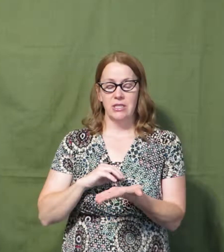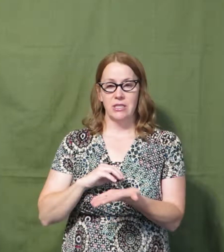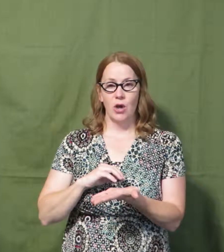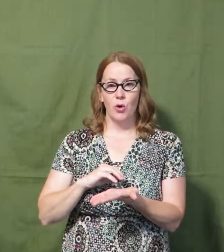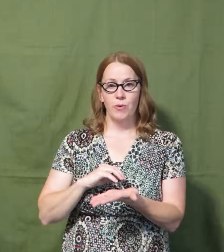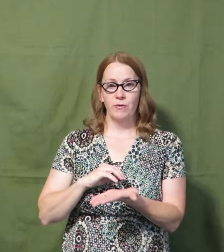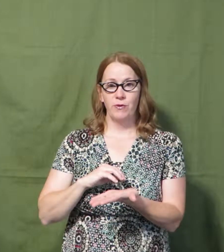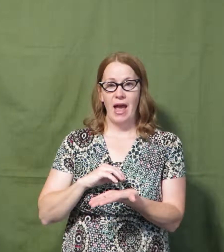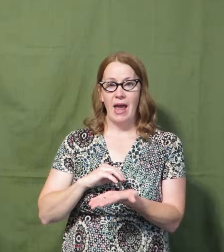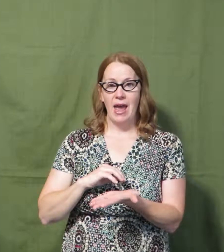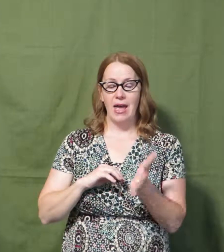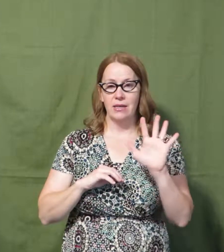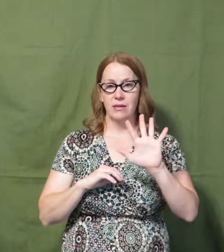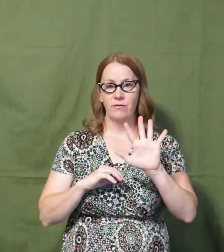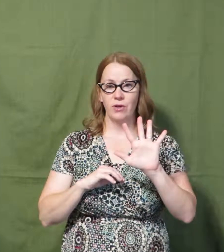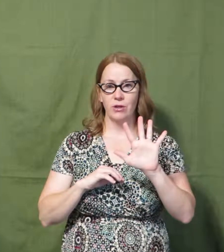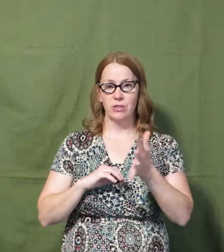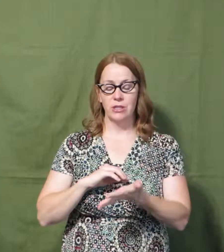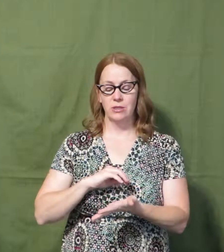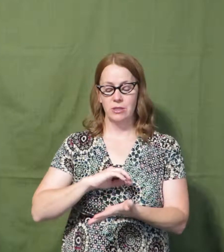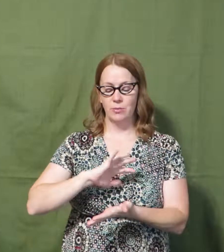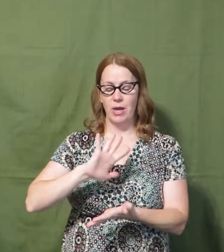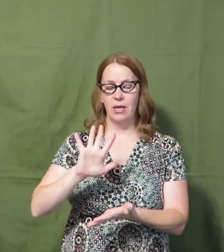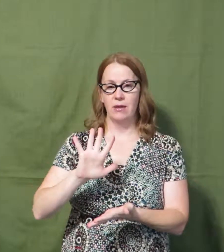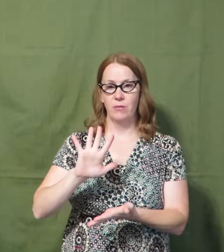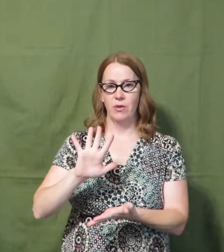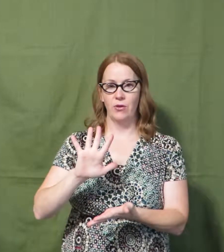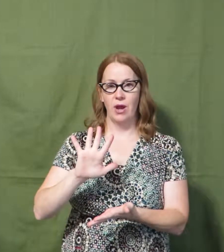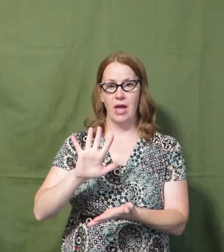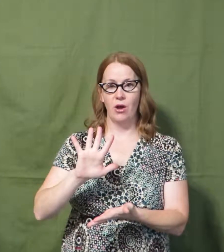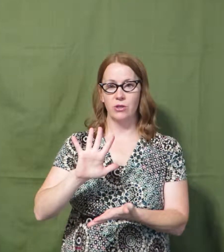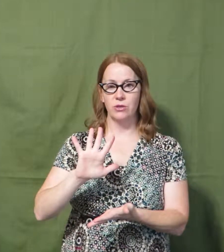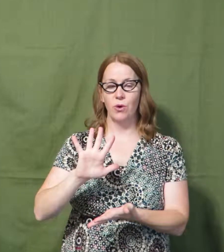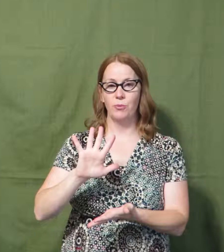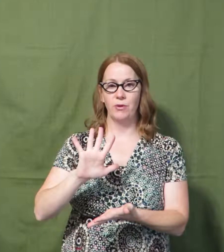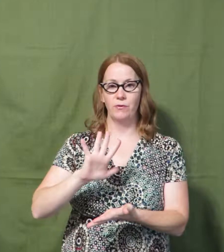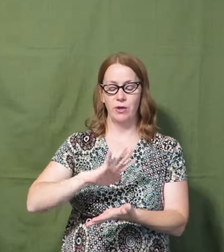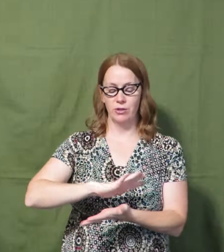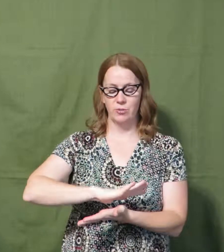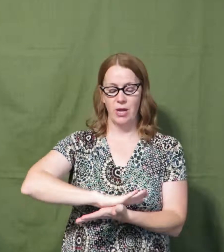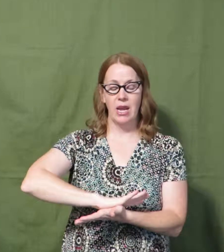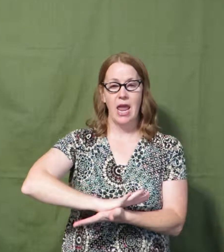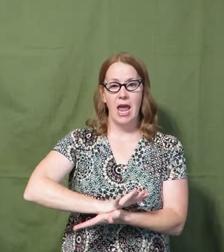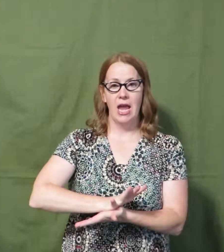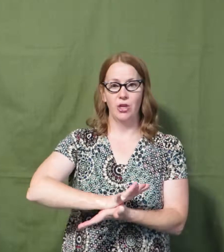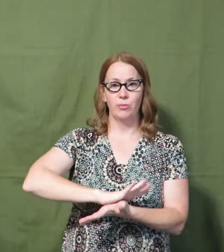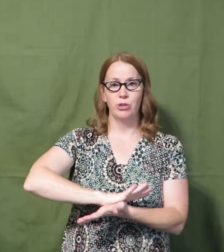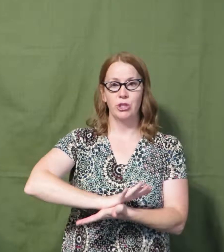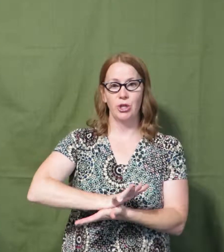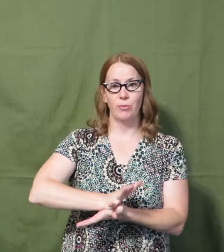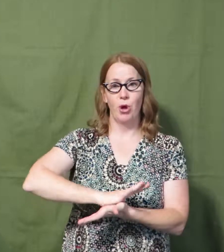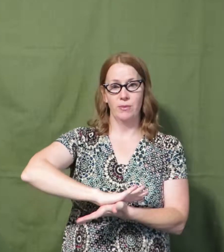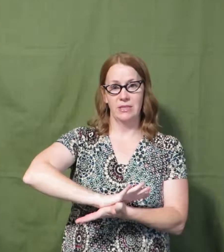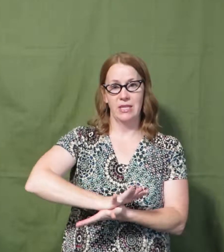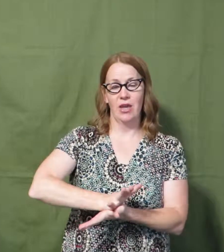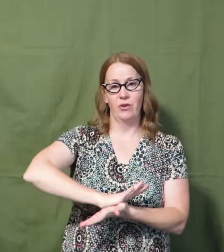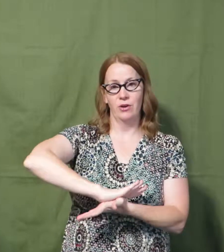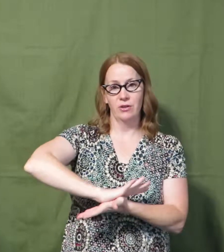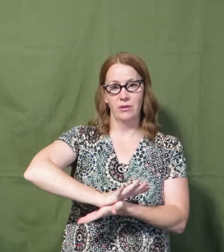is an open flat hand, fingers spread, the other hand also open, fingers spread, and you're pushing your palms together